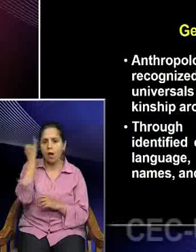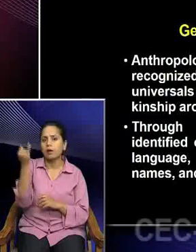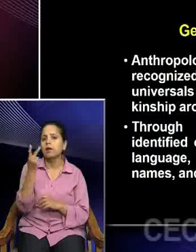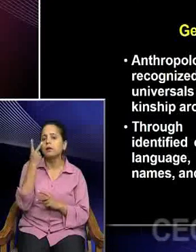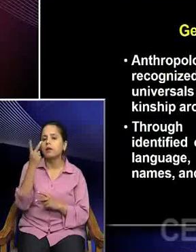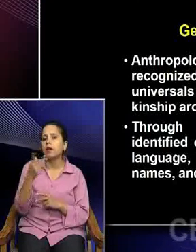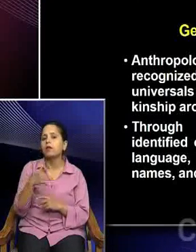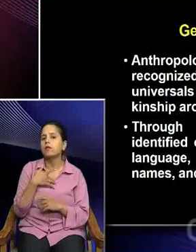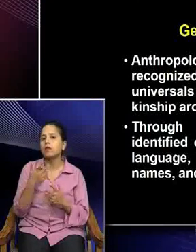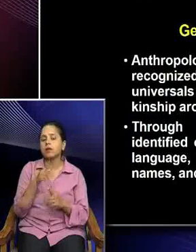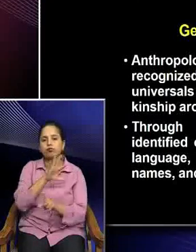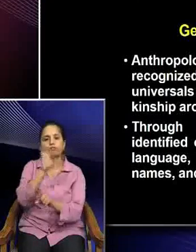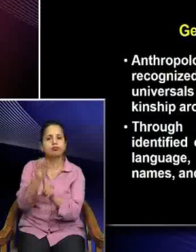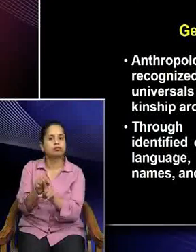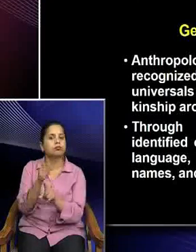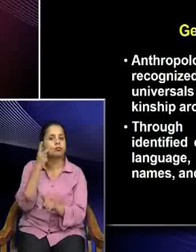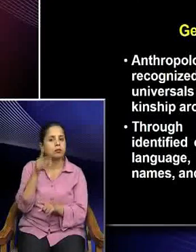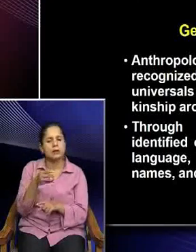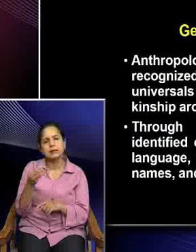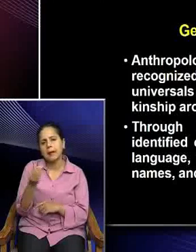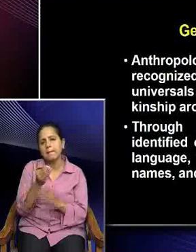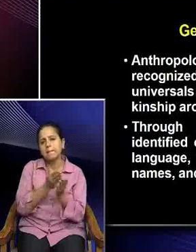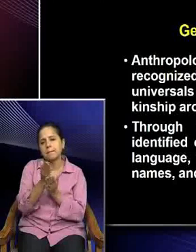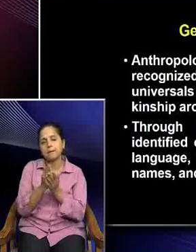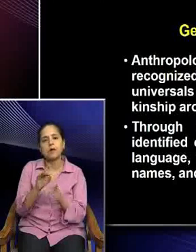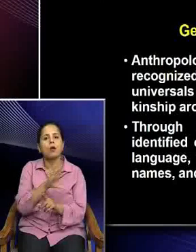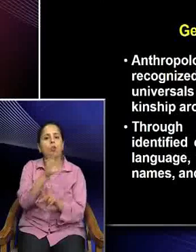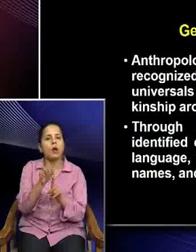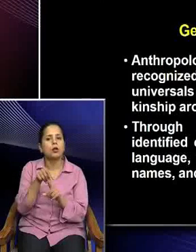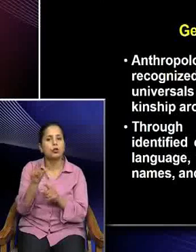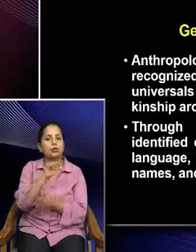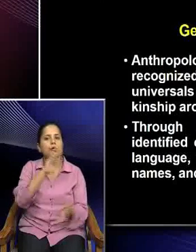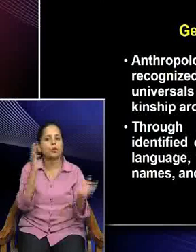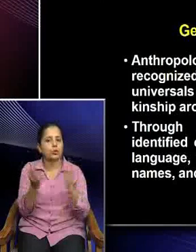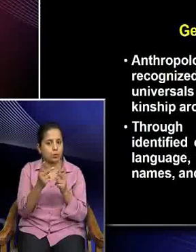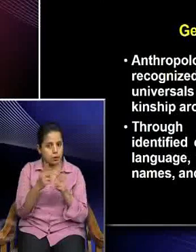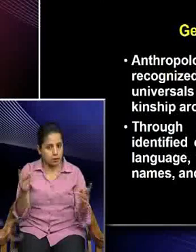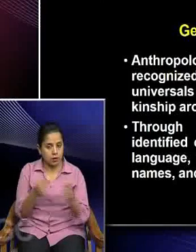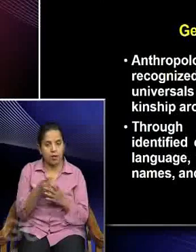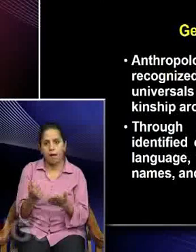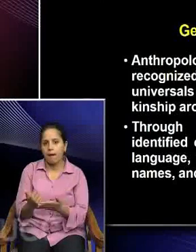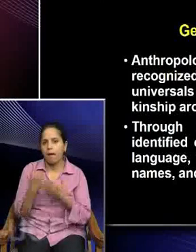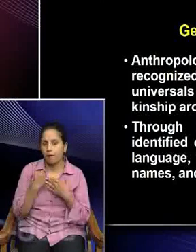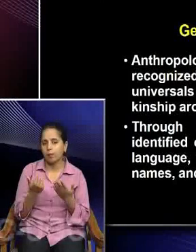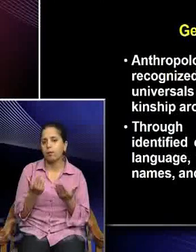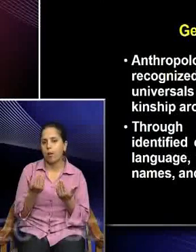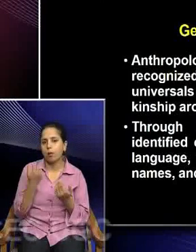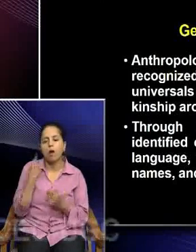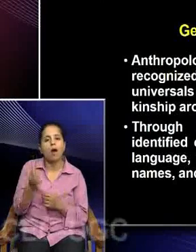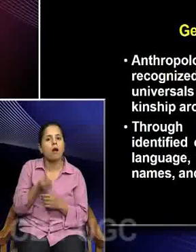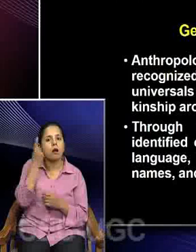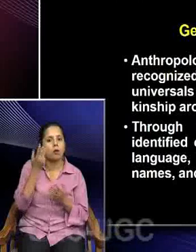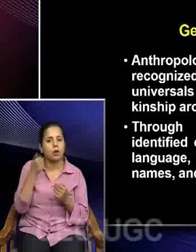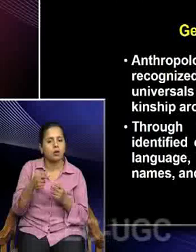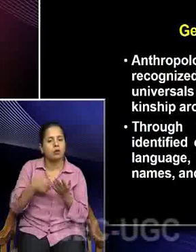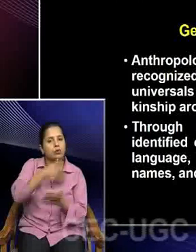to recognize certain cultural universal which would help us to understand